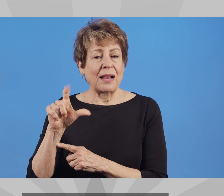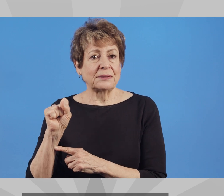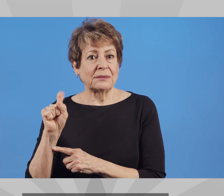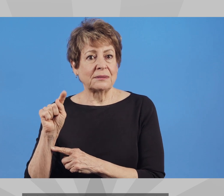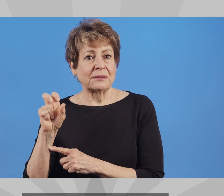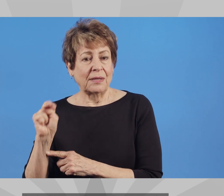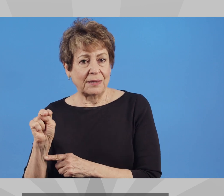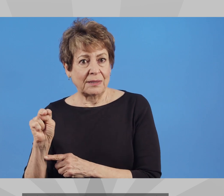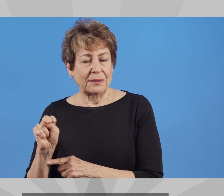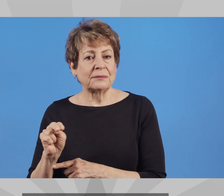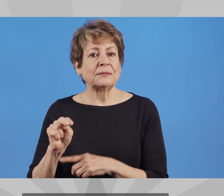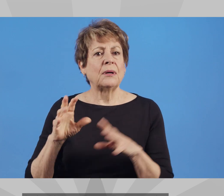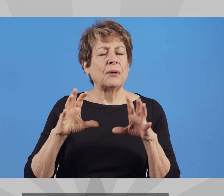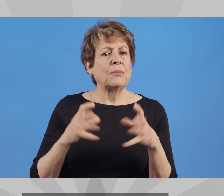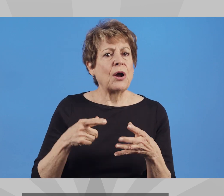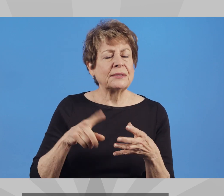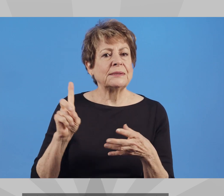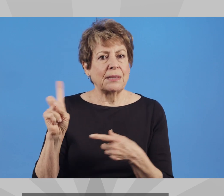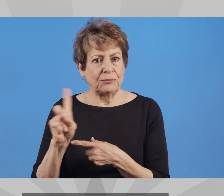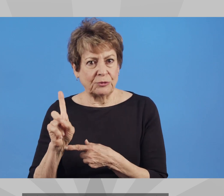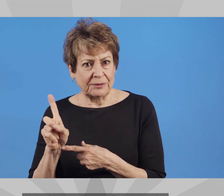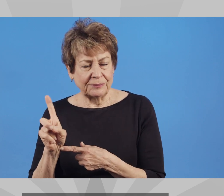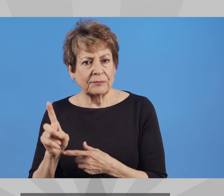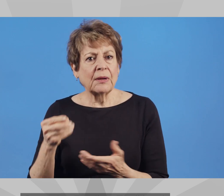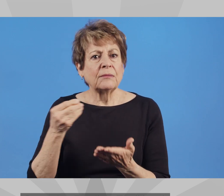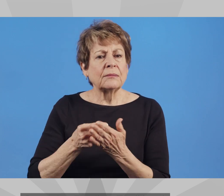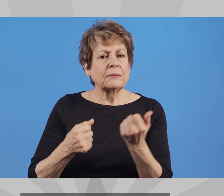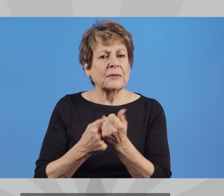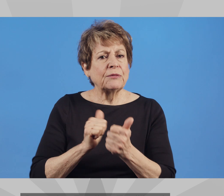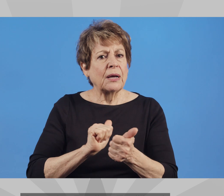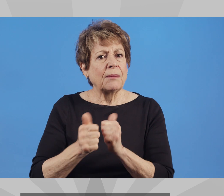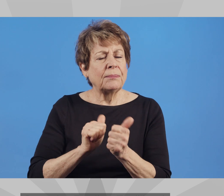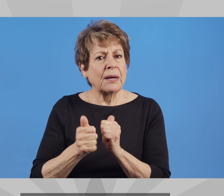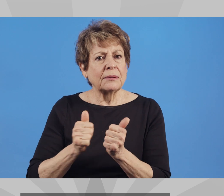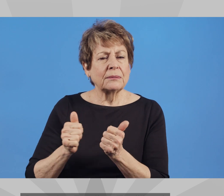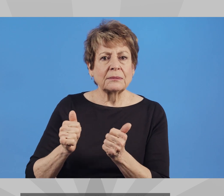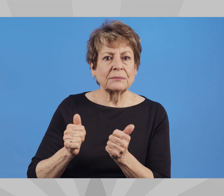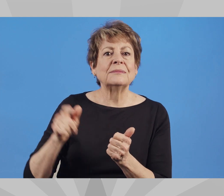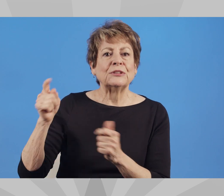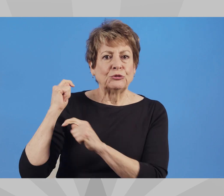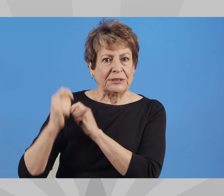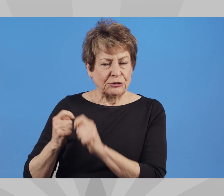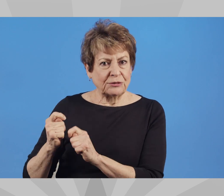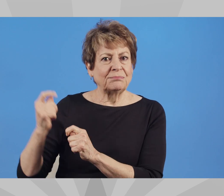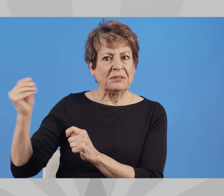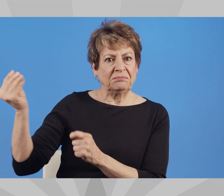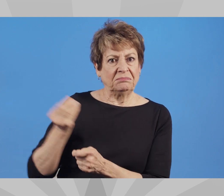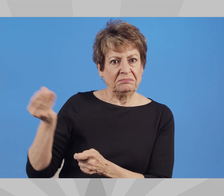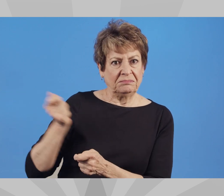Lela Alston. Party, Democratic. Campaign funding, traditional.